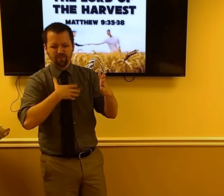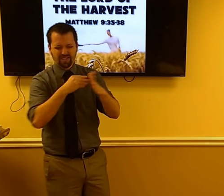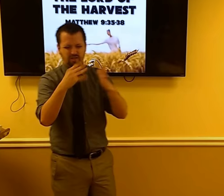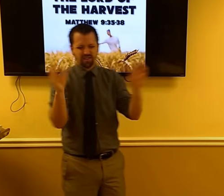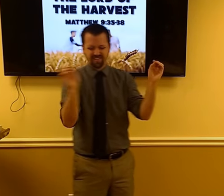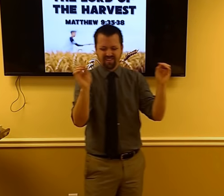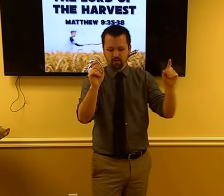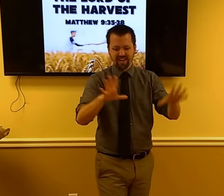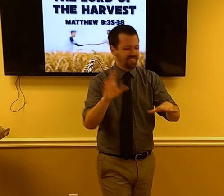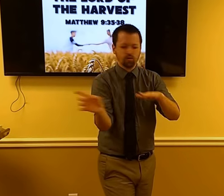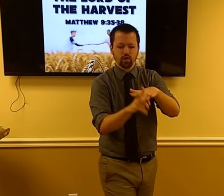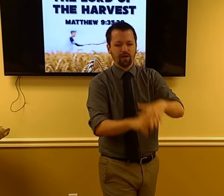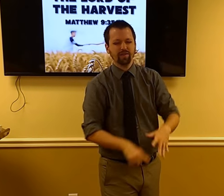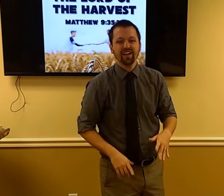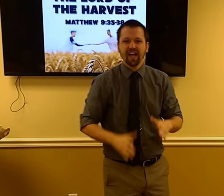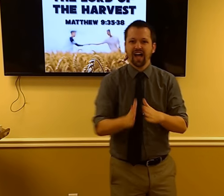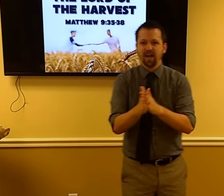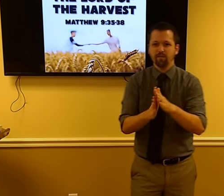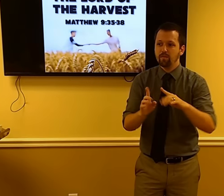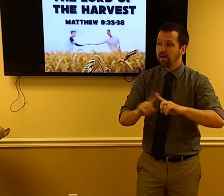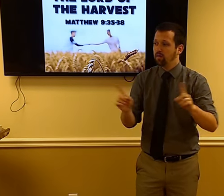my students, no tests. They don't show up.